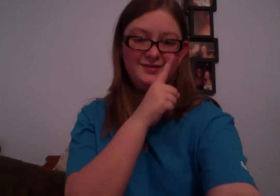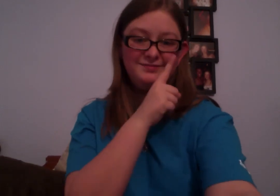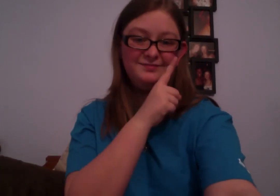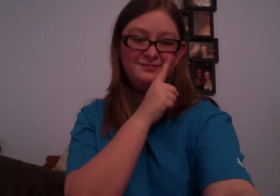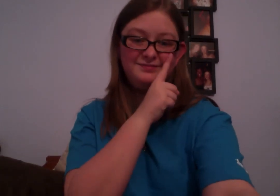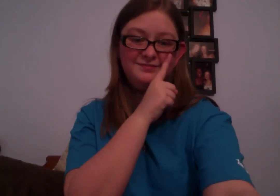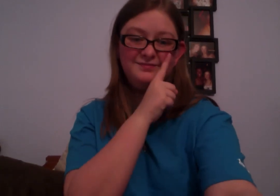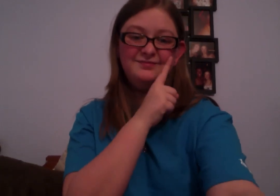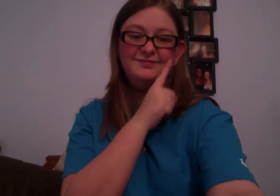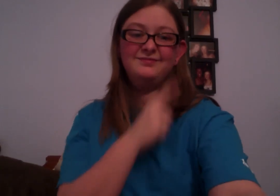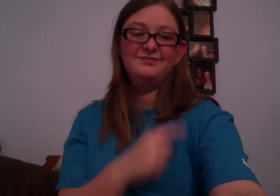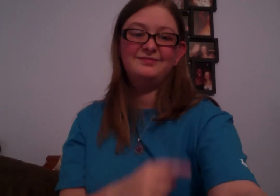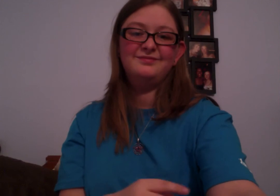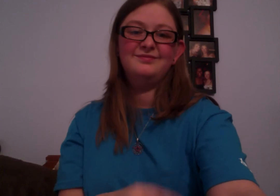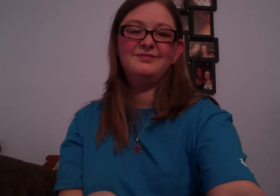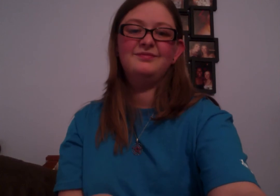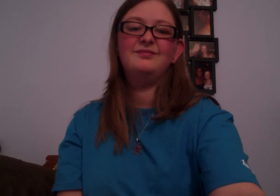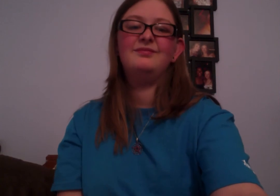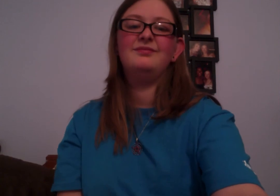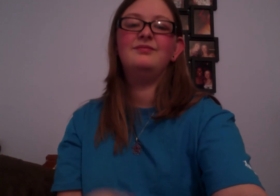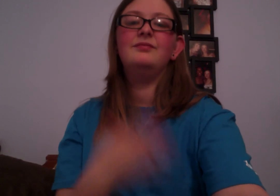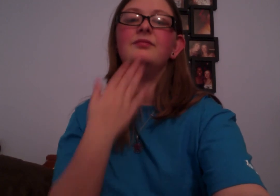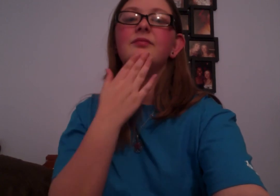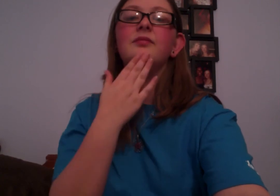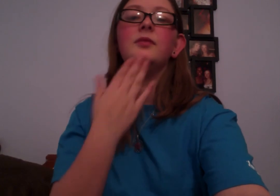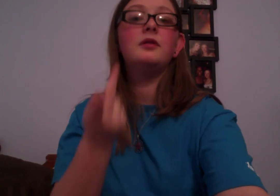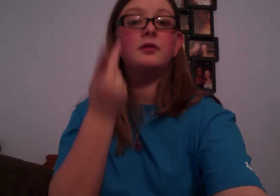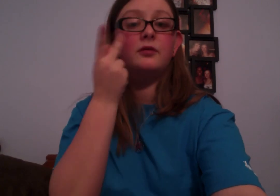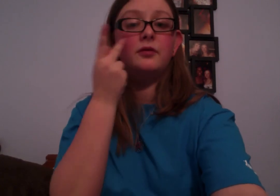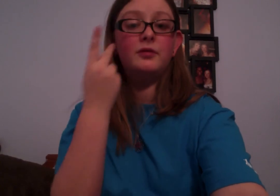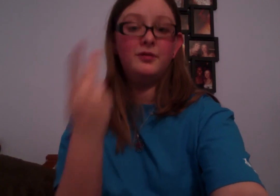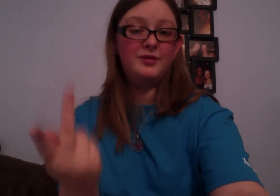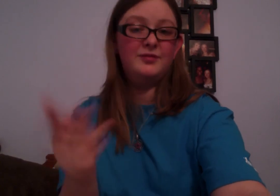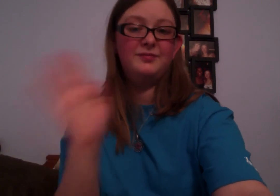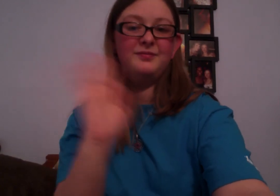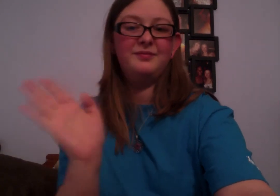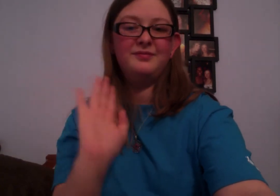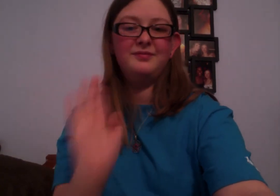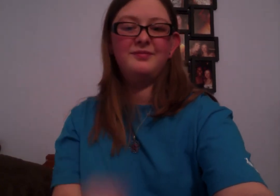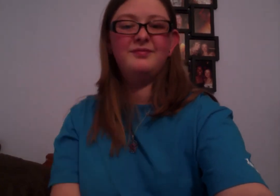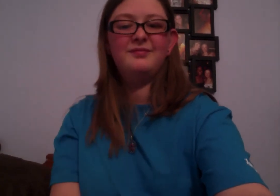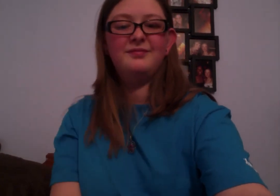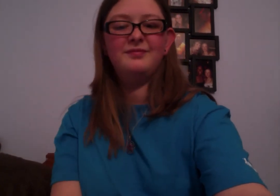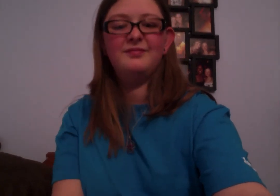through your eyes Looking through your eyes Thank